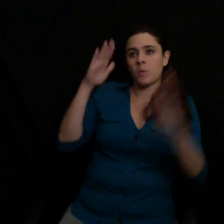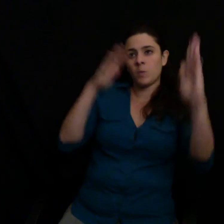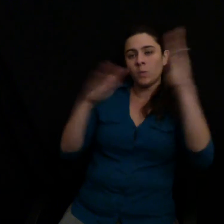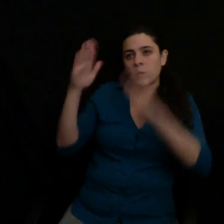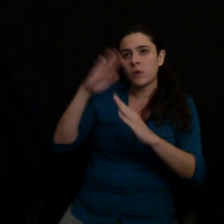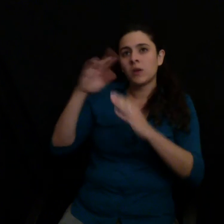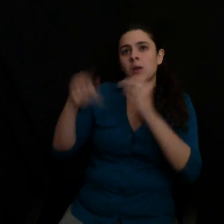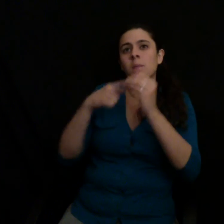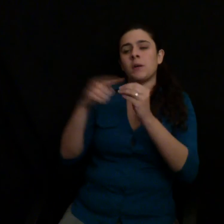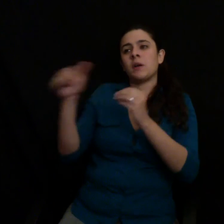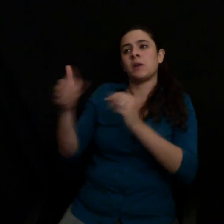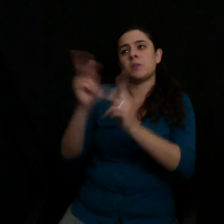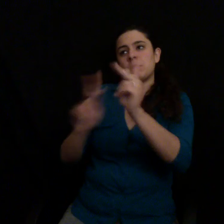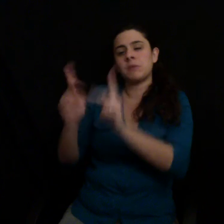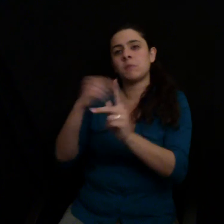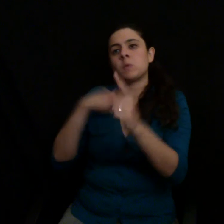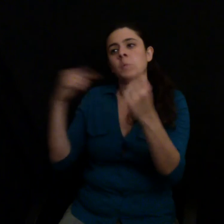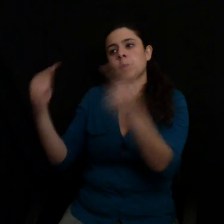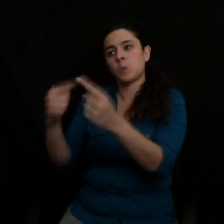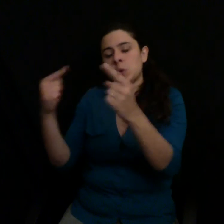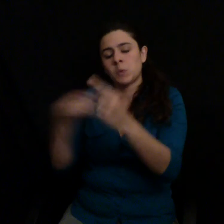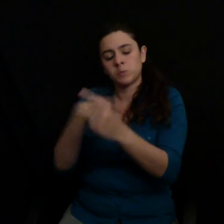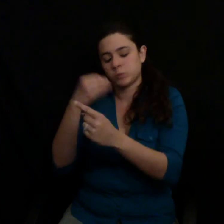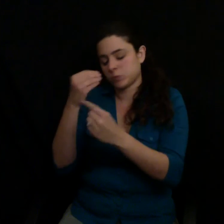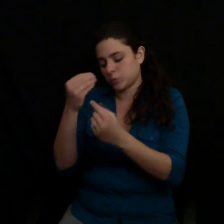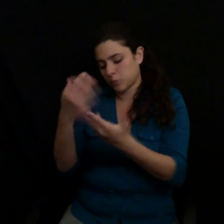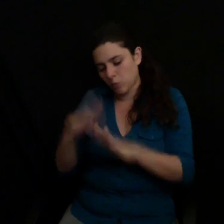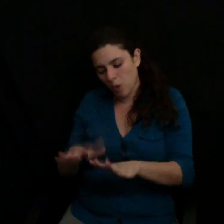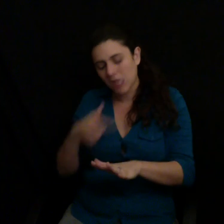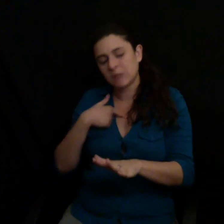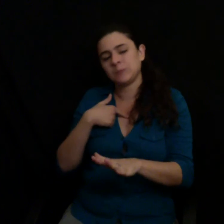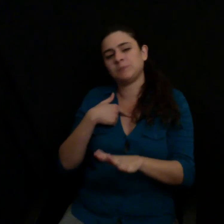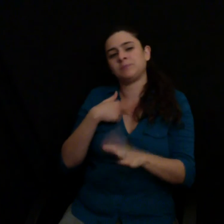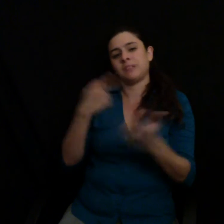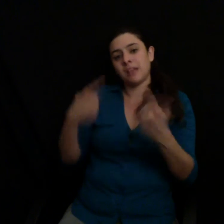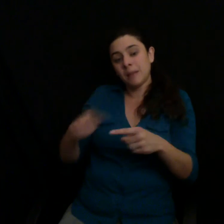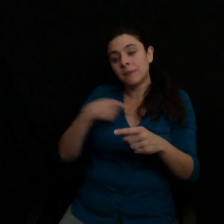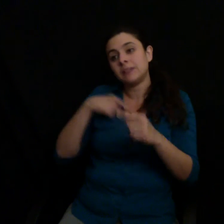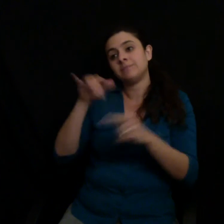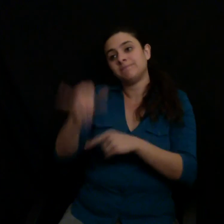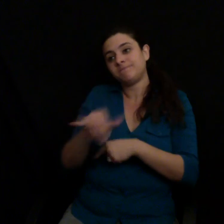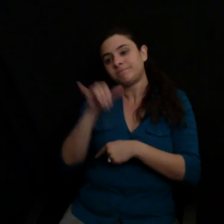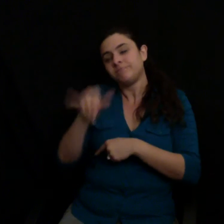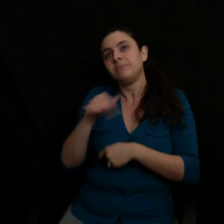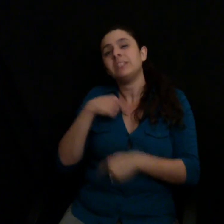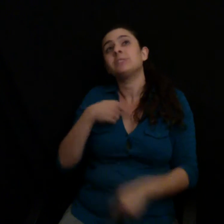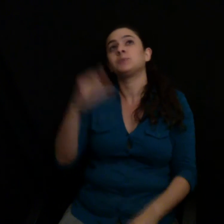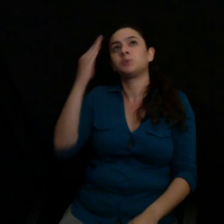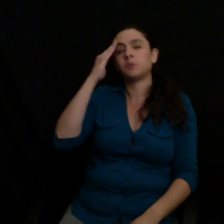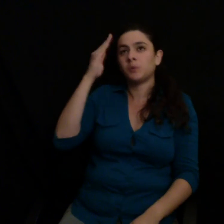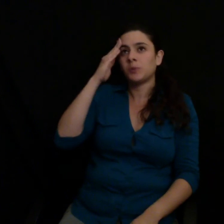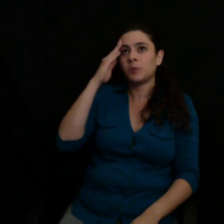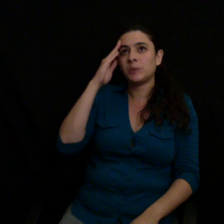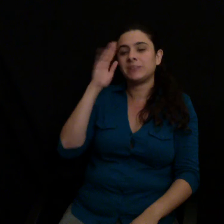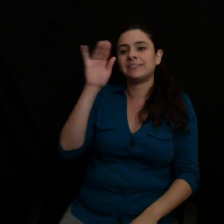about hurting others. And I know that staying here and taking antidepressants